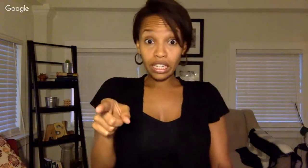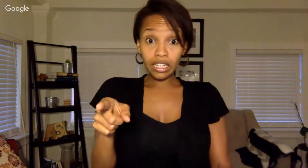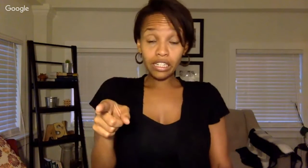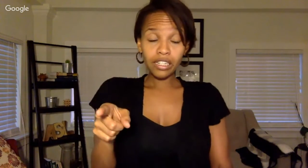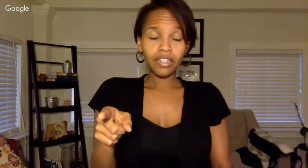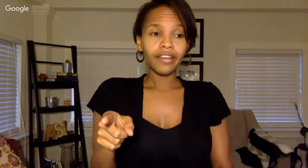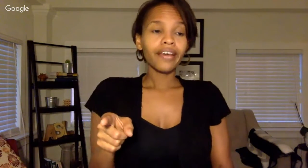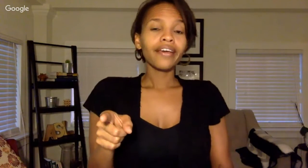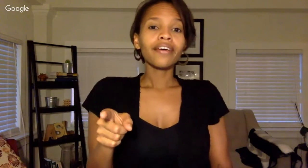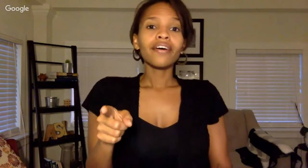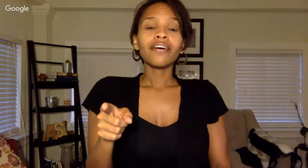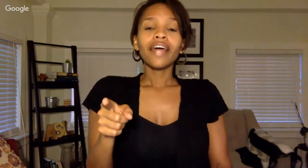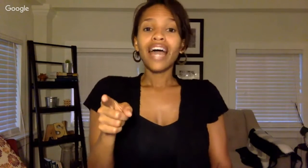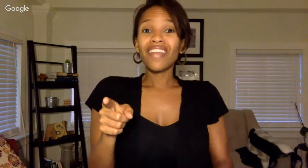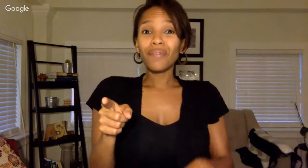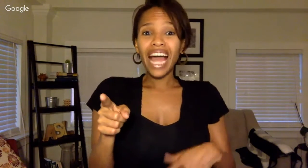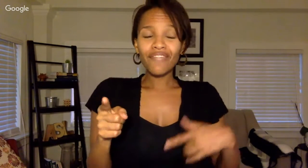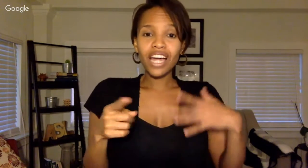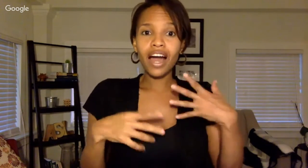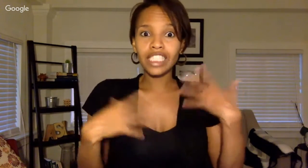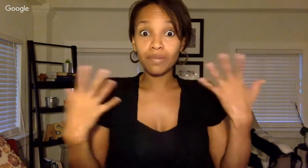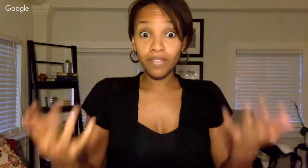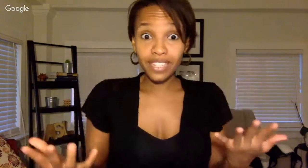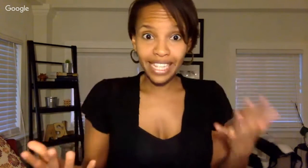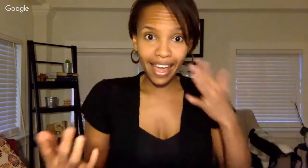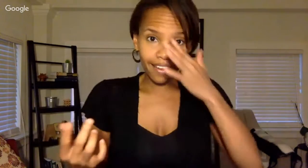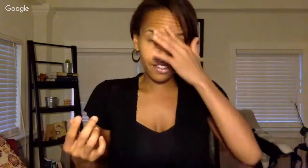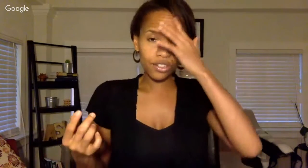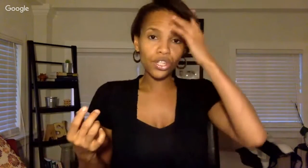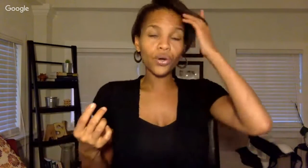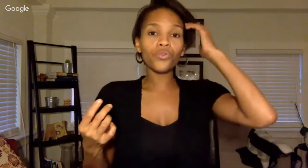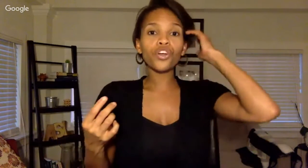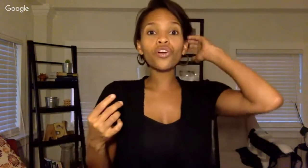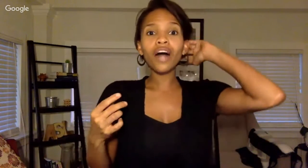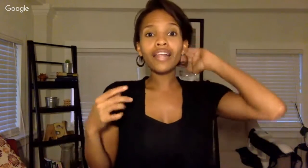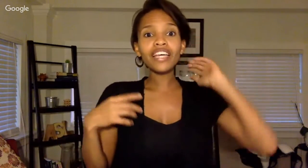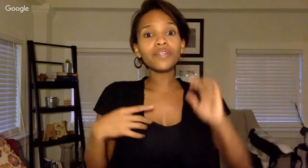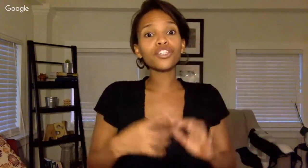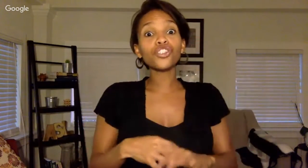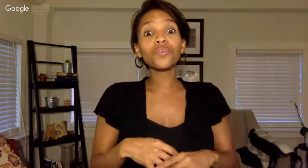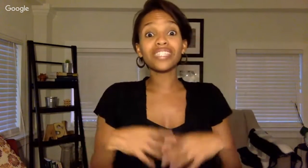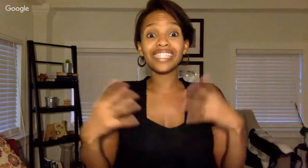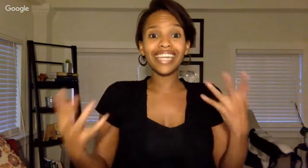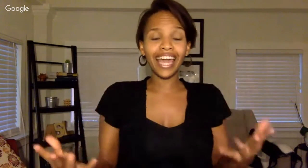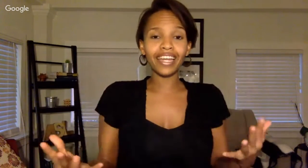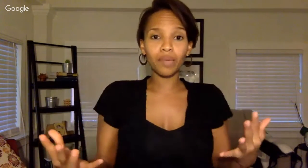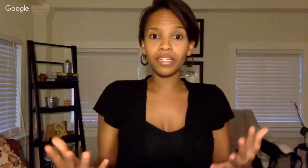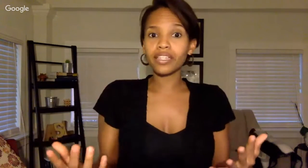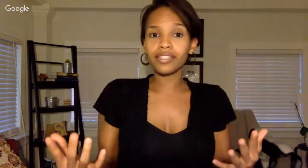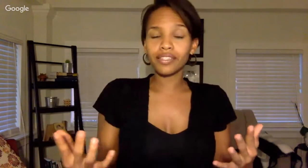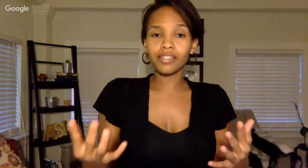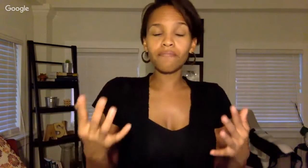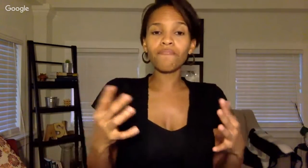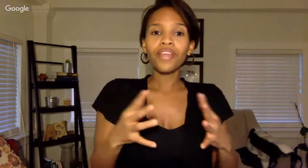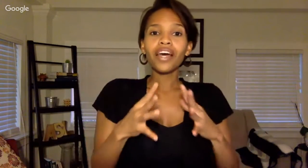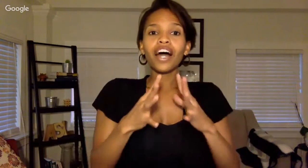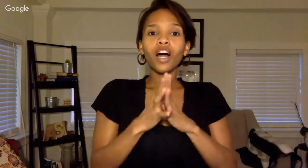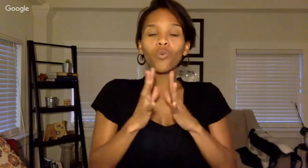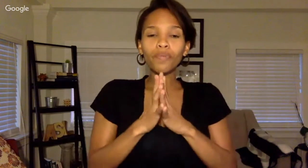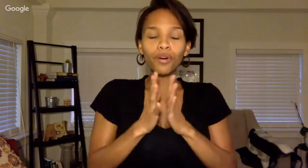she, and then we have the concept of scan. So there are a lot of things you can do with scanning them into the system. One person